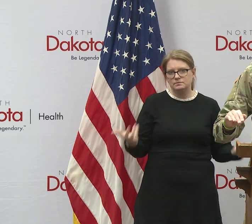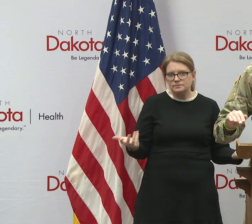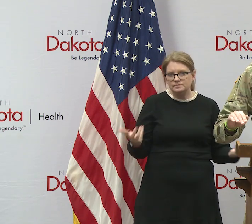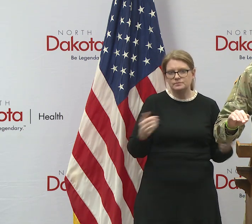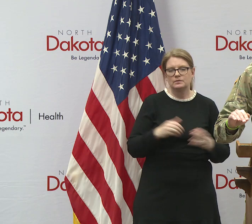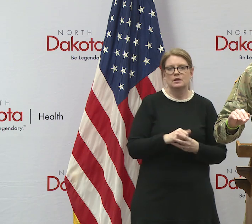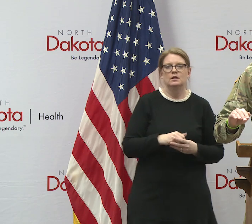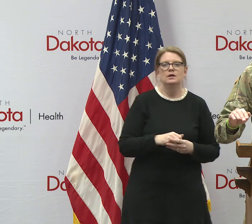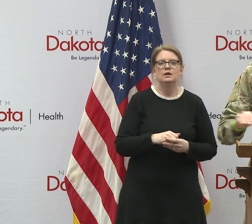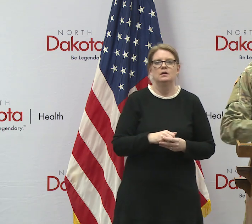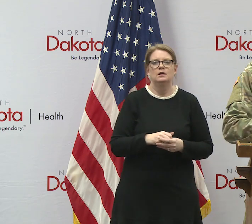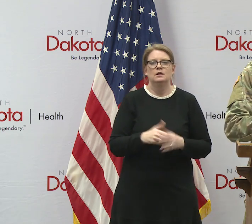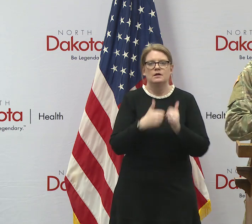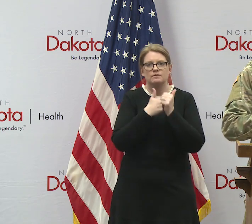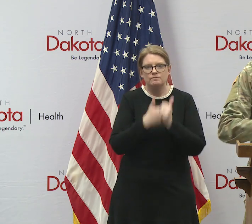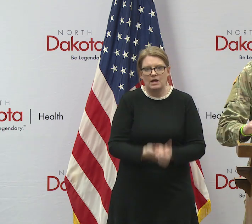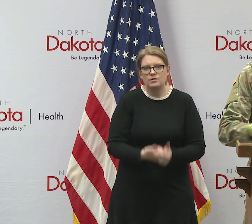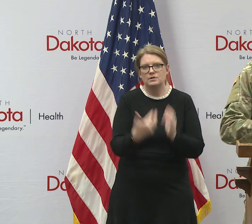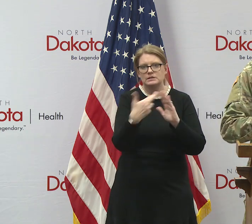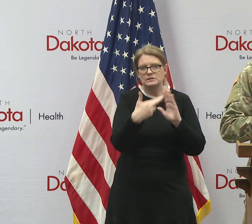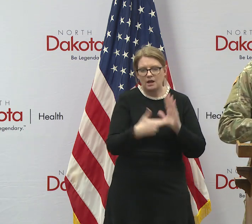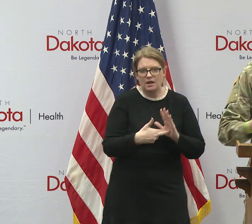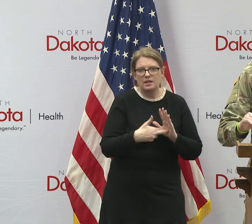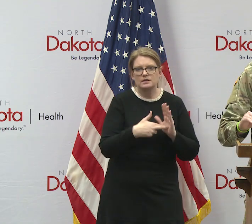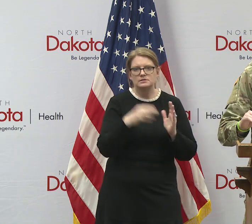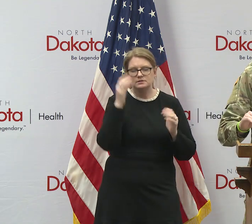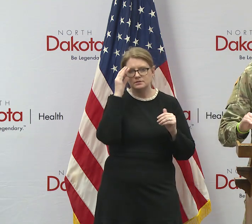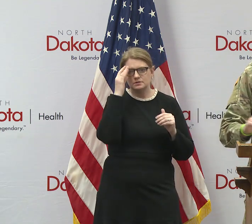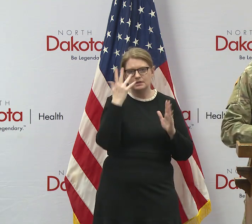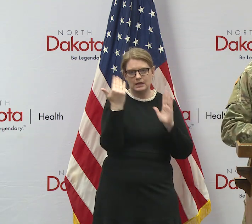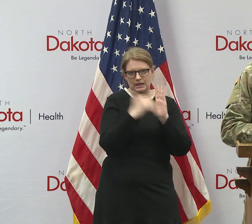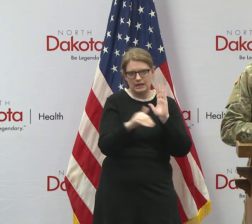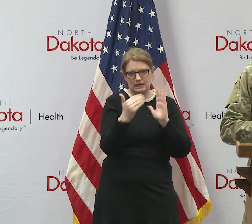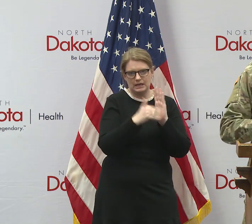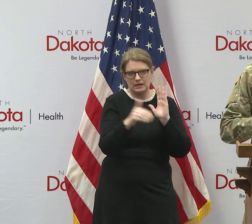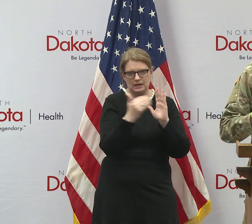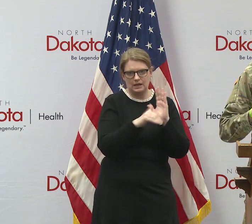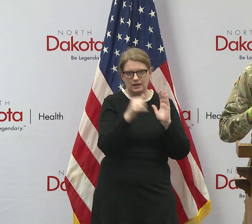again, follow all those guidelines that we're hitting hard over and over again.